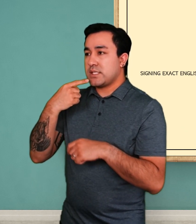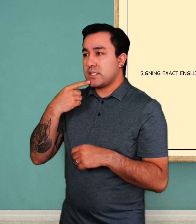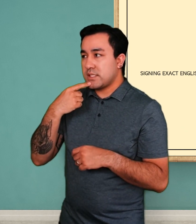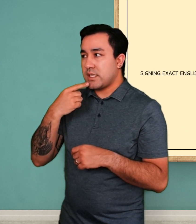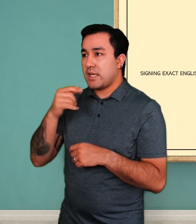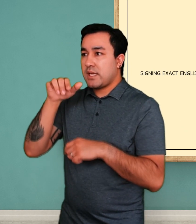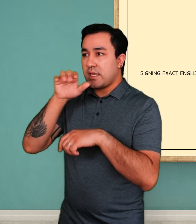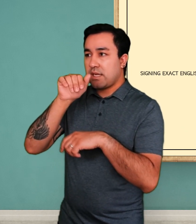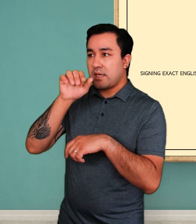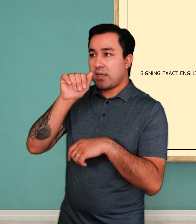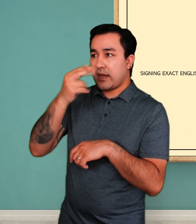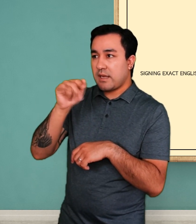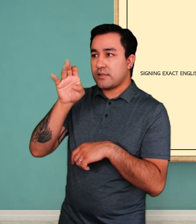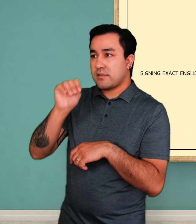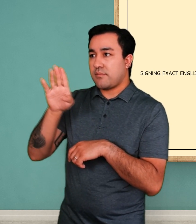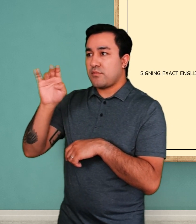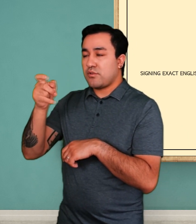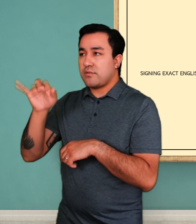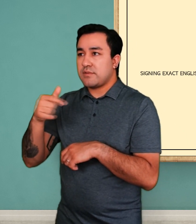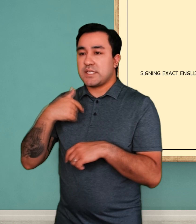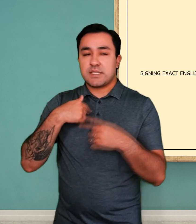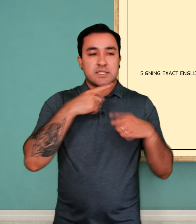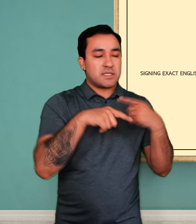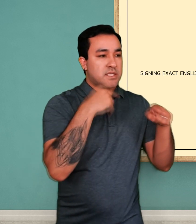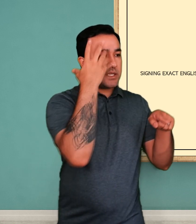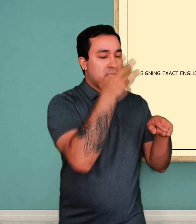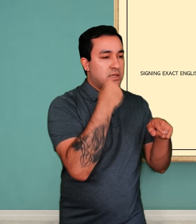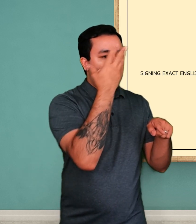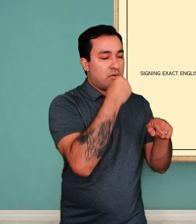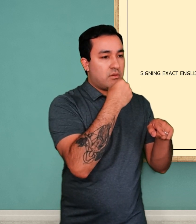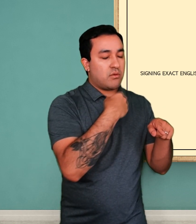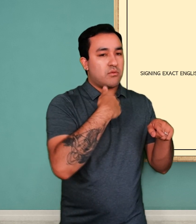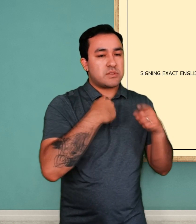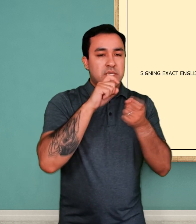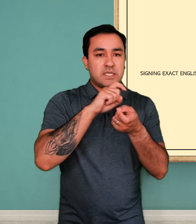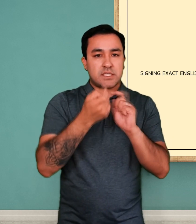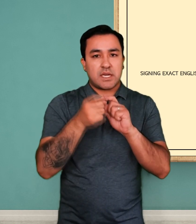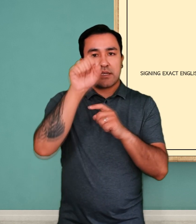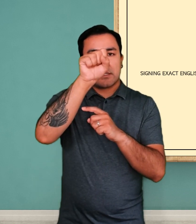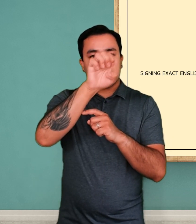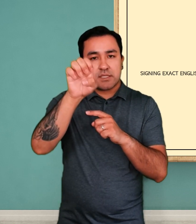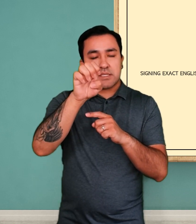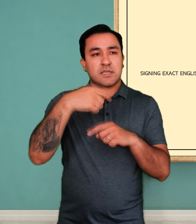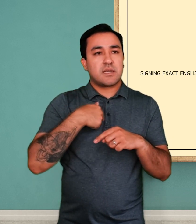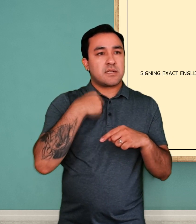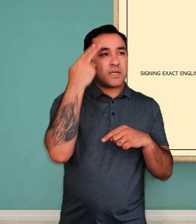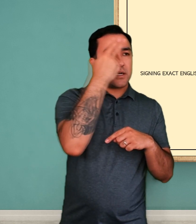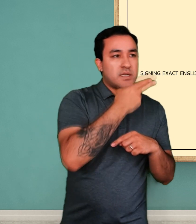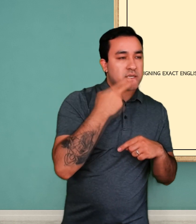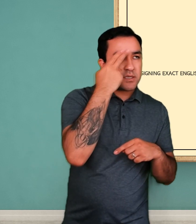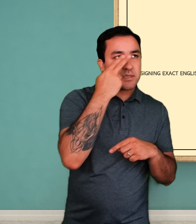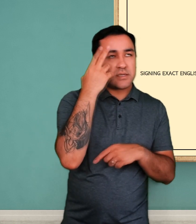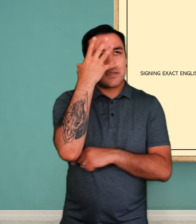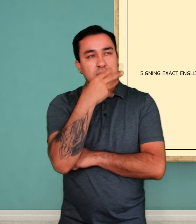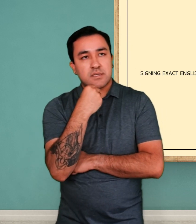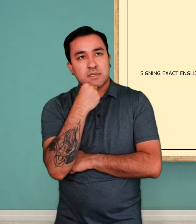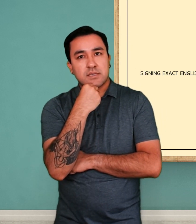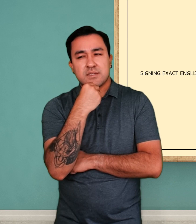twice, or do they lean into C and use a SEE sign for handsome? So already the user has to make quick decisions on